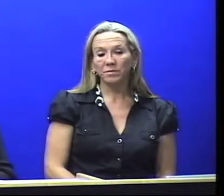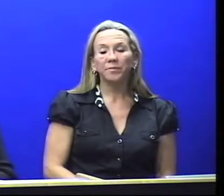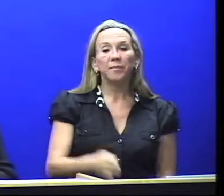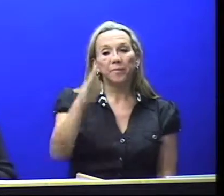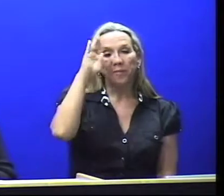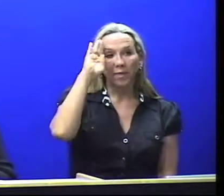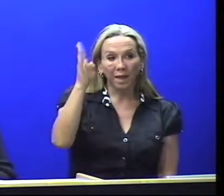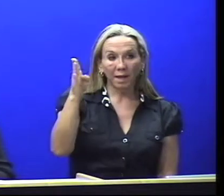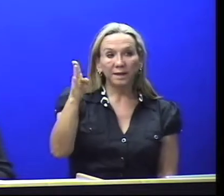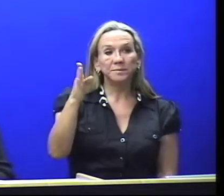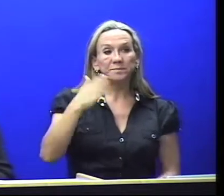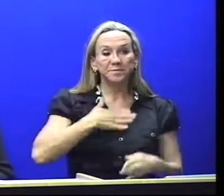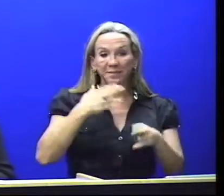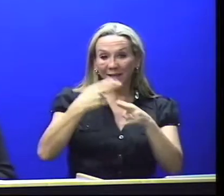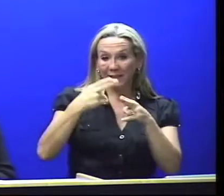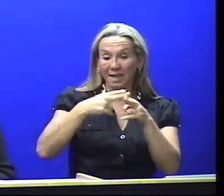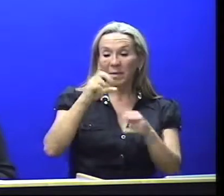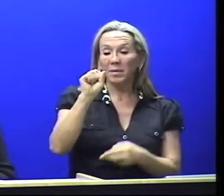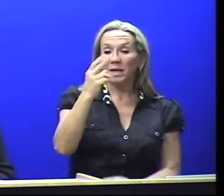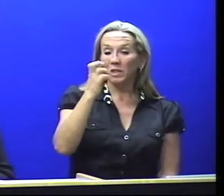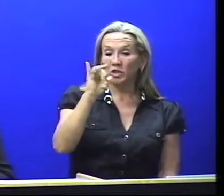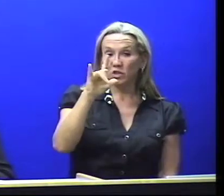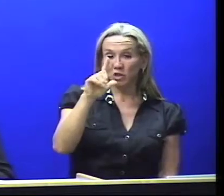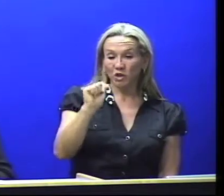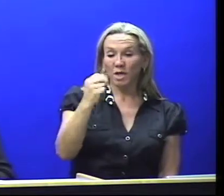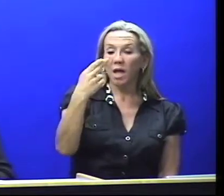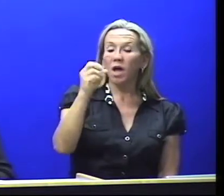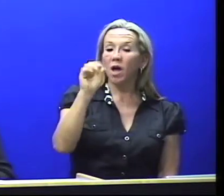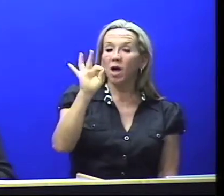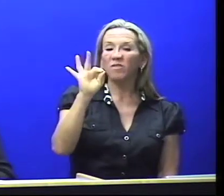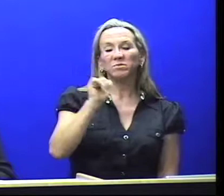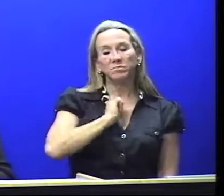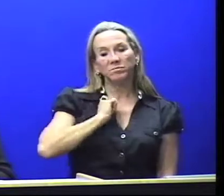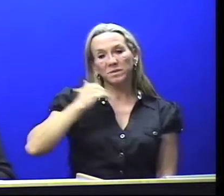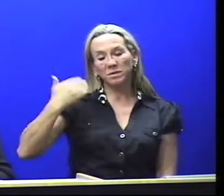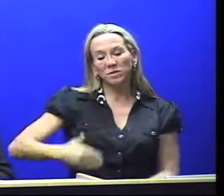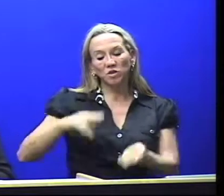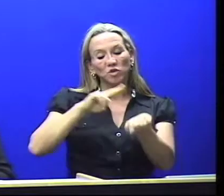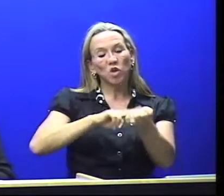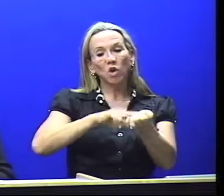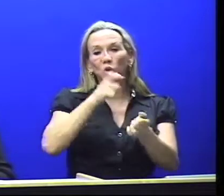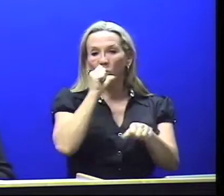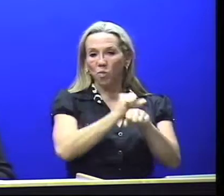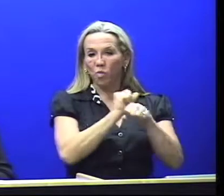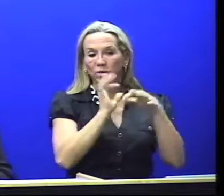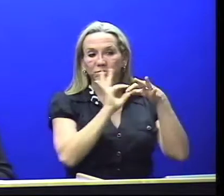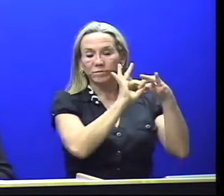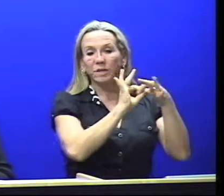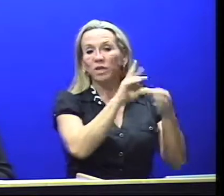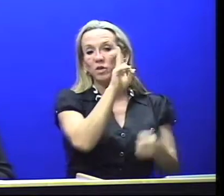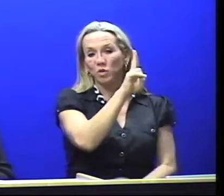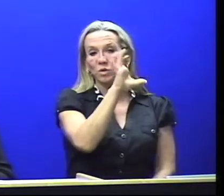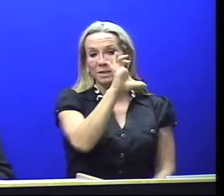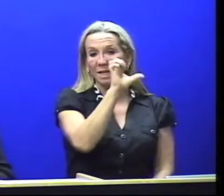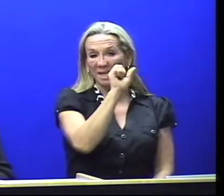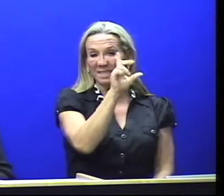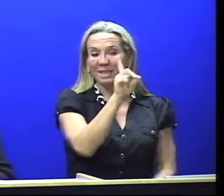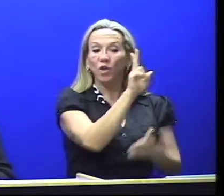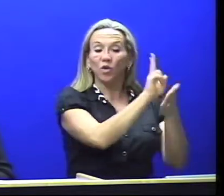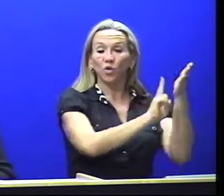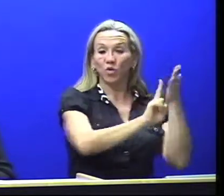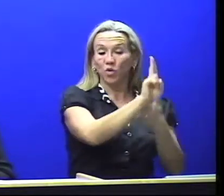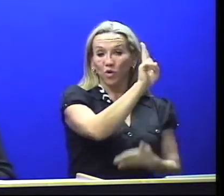Hi, my name is Sheila Hoff, and I'm a nurse that works at UCSD, University of San